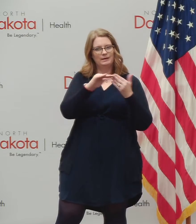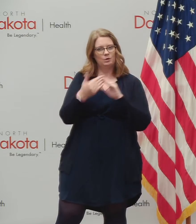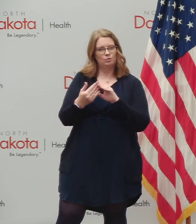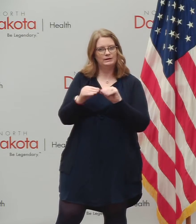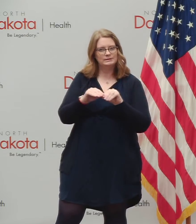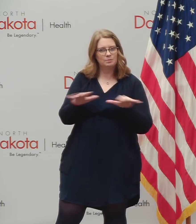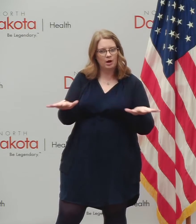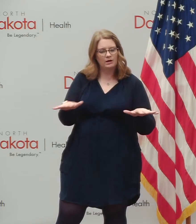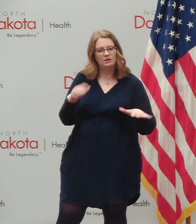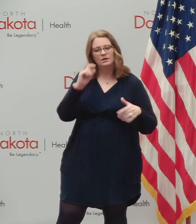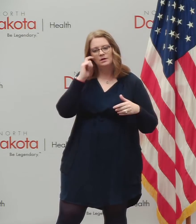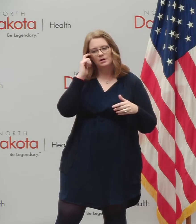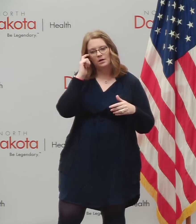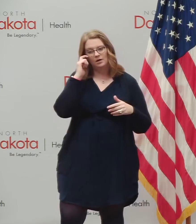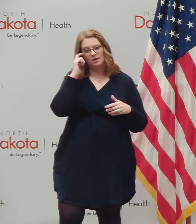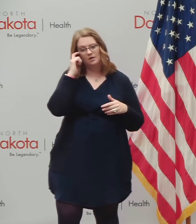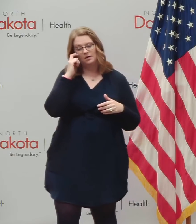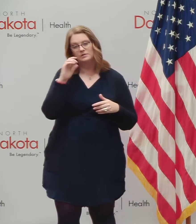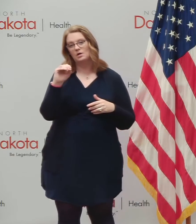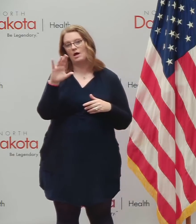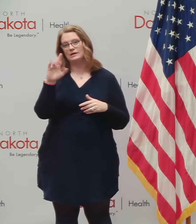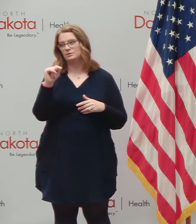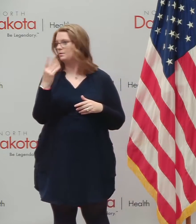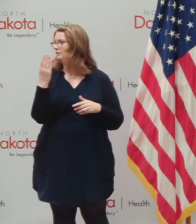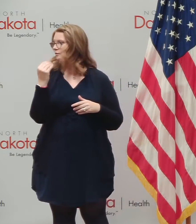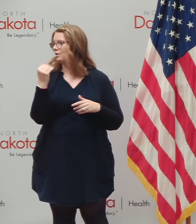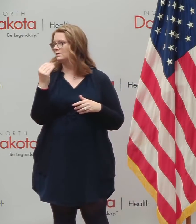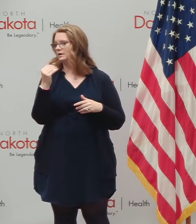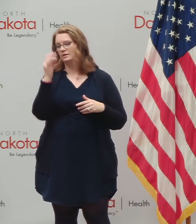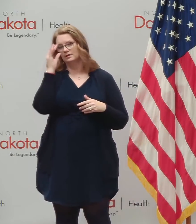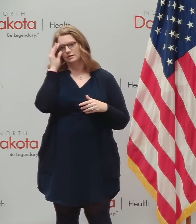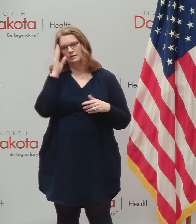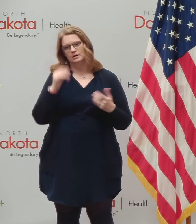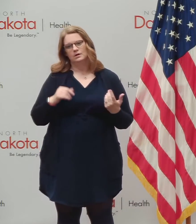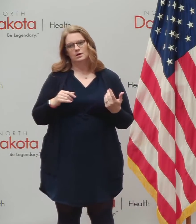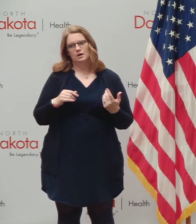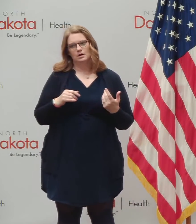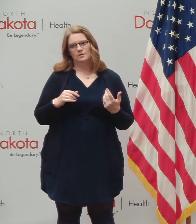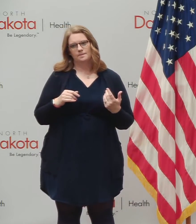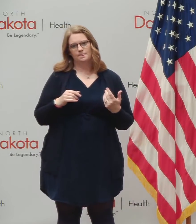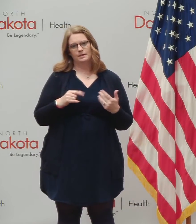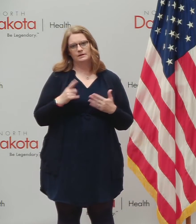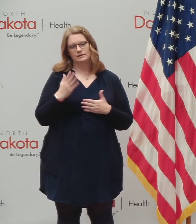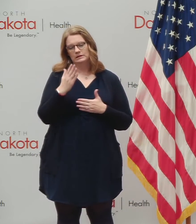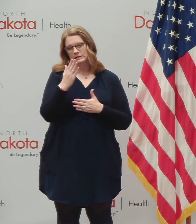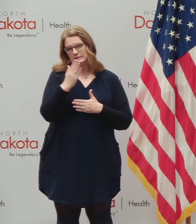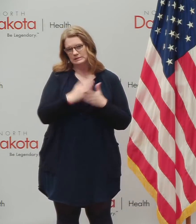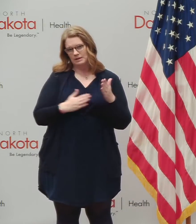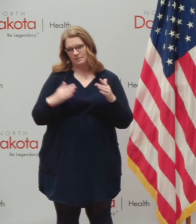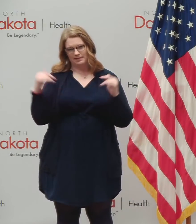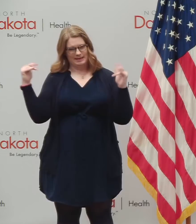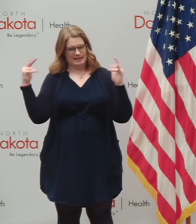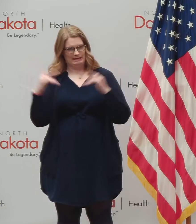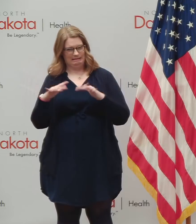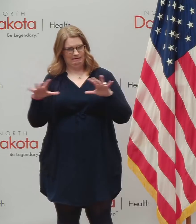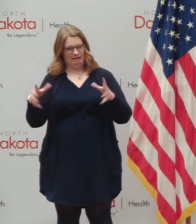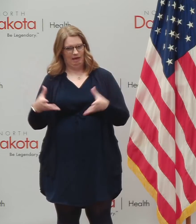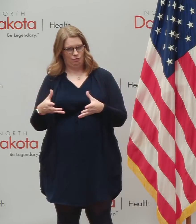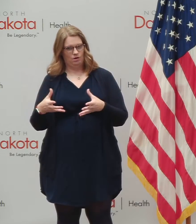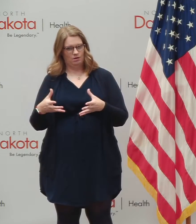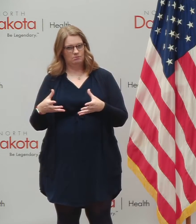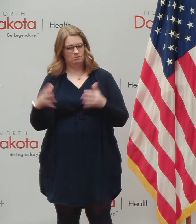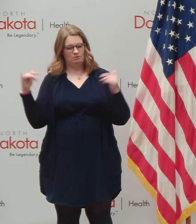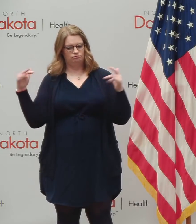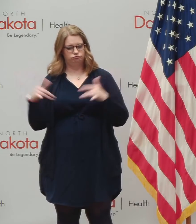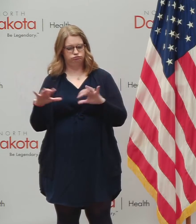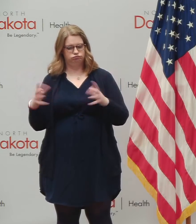we lowered, with the October 14th updating, we lowered some of the gathering size requirements because